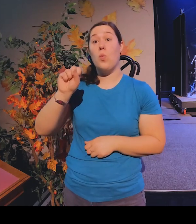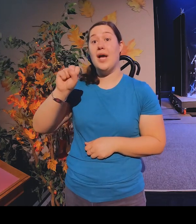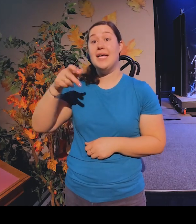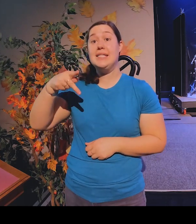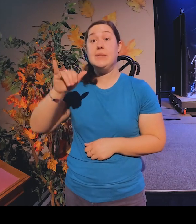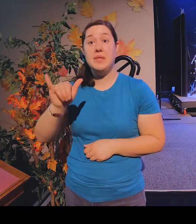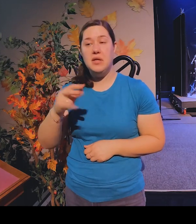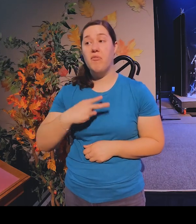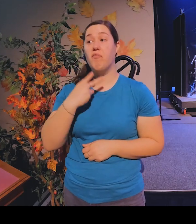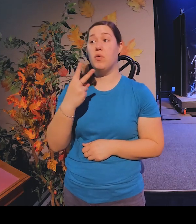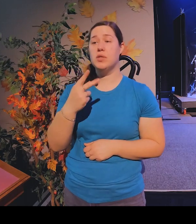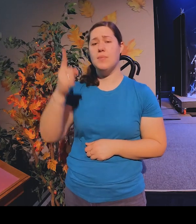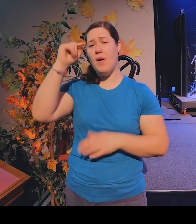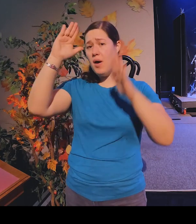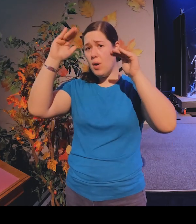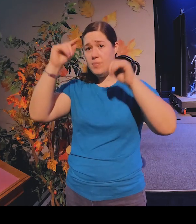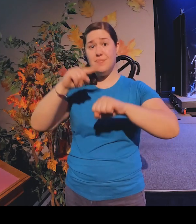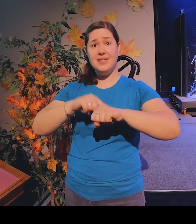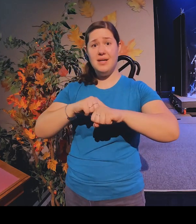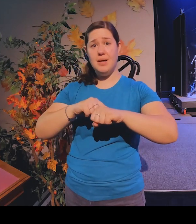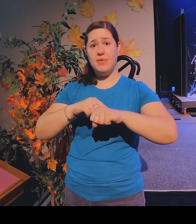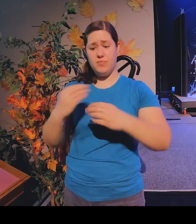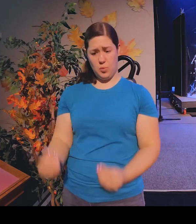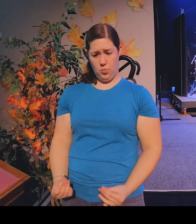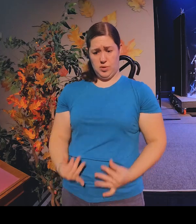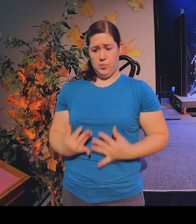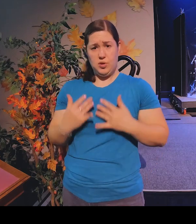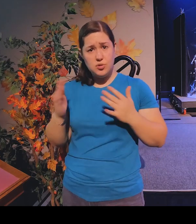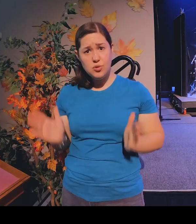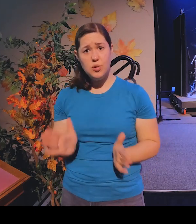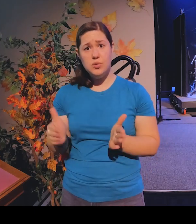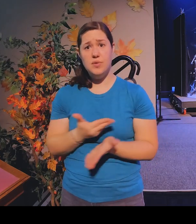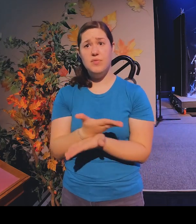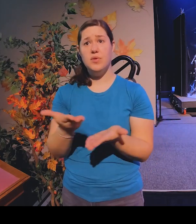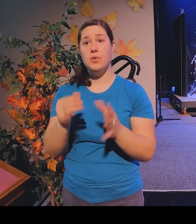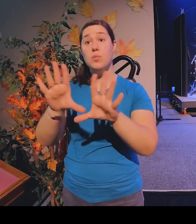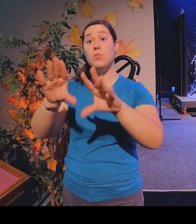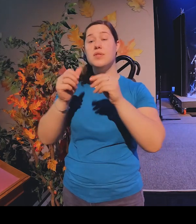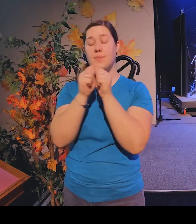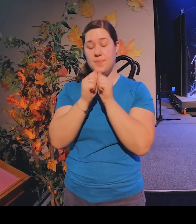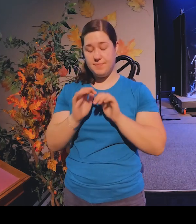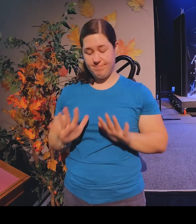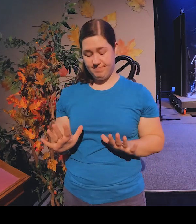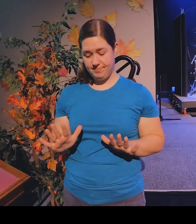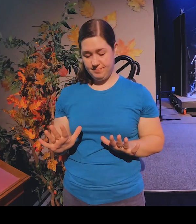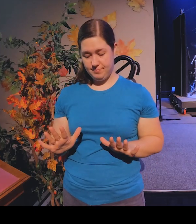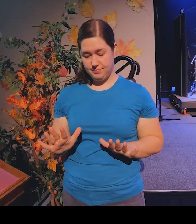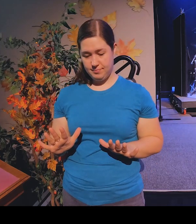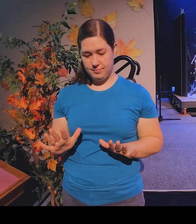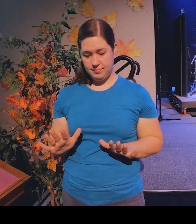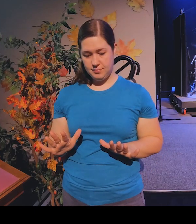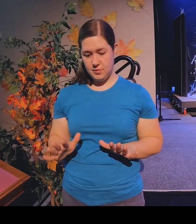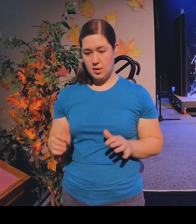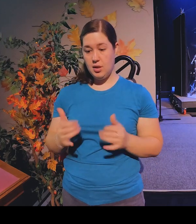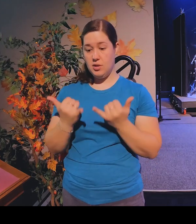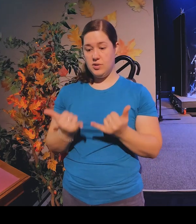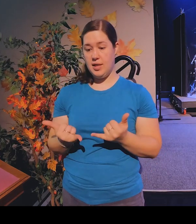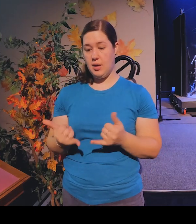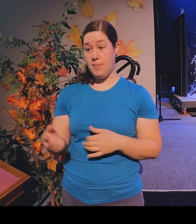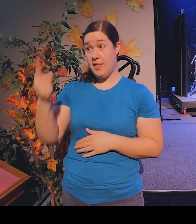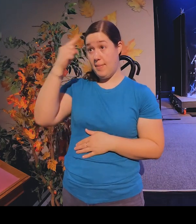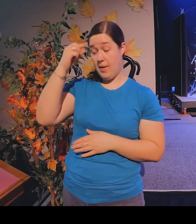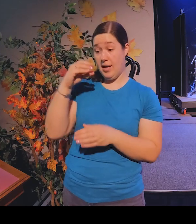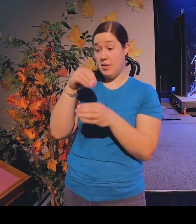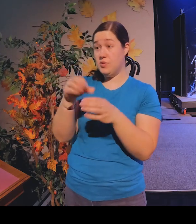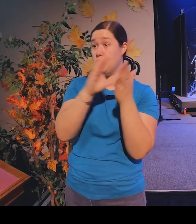inspiration, of encouragement for you. Receive this benediction. And now may that mind that was in Christ Jesus be in you